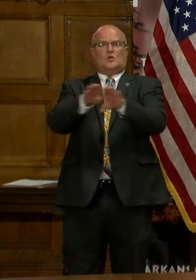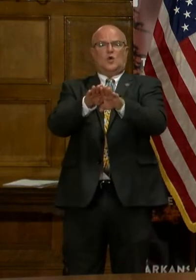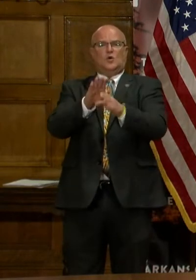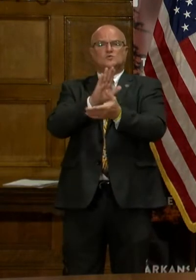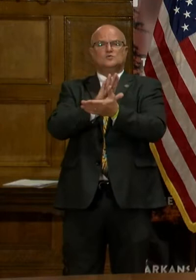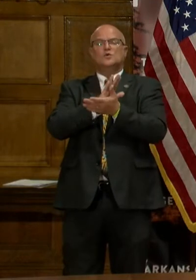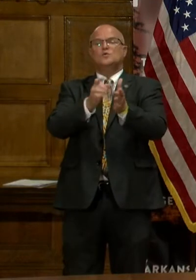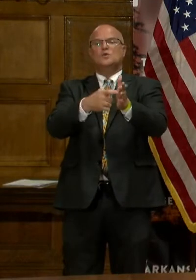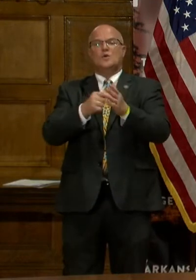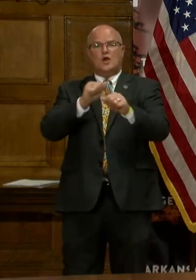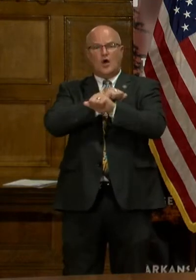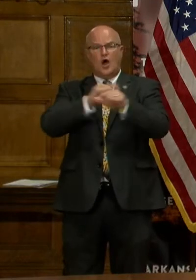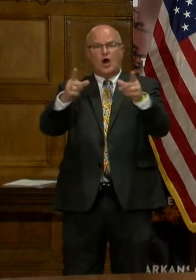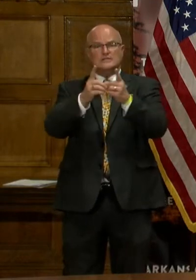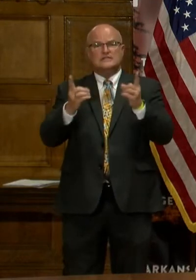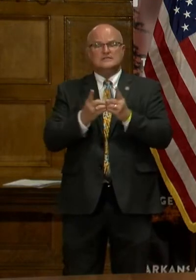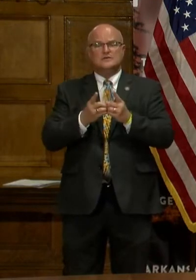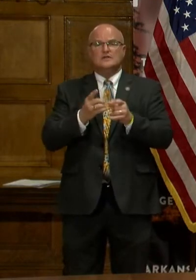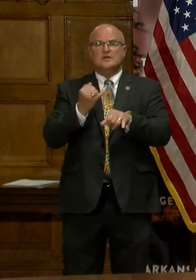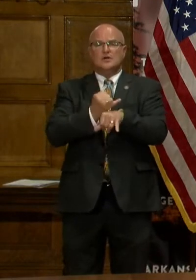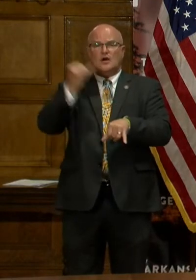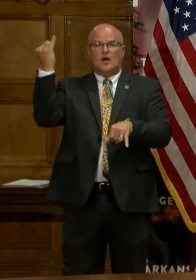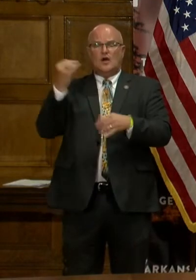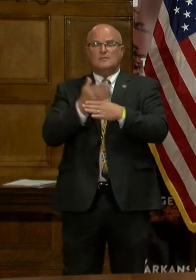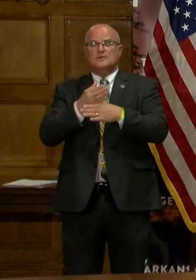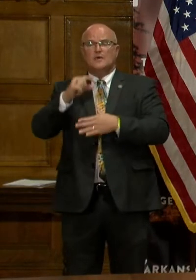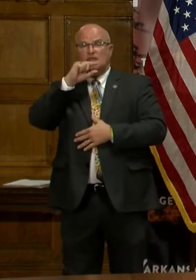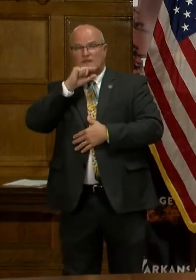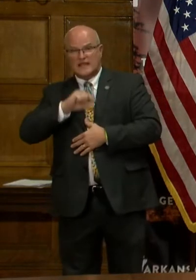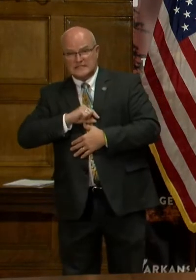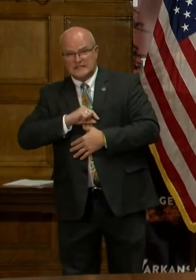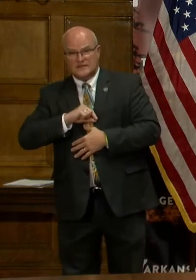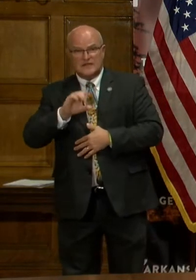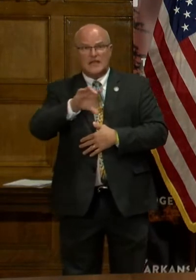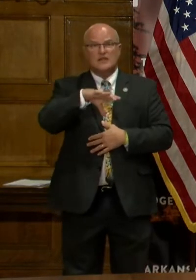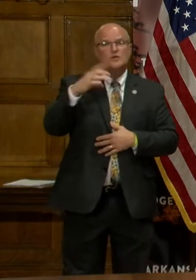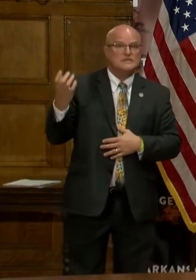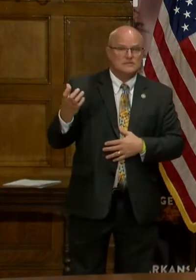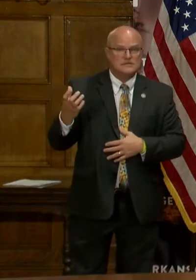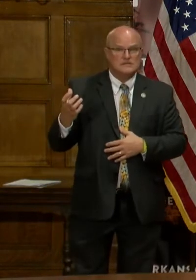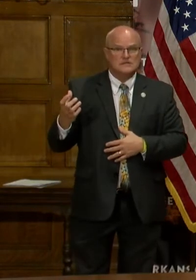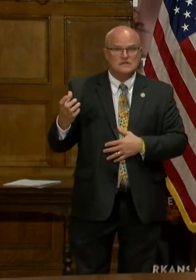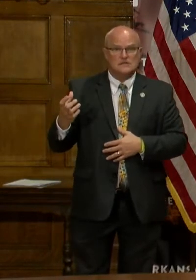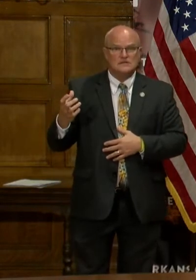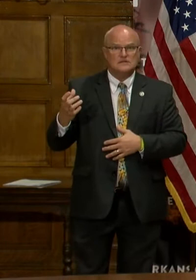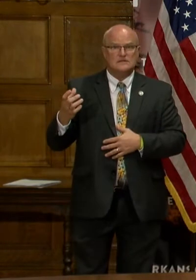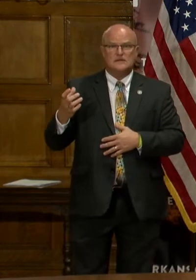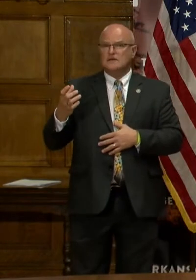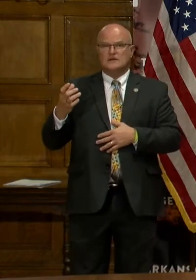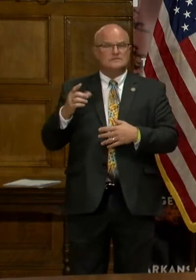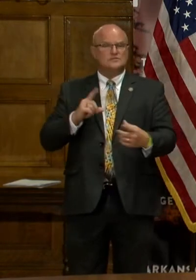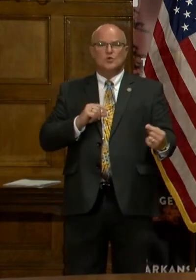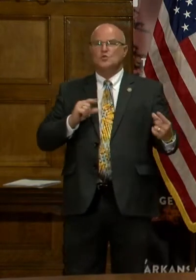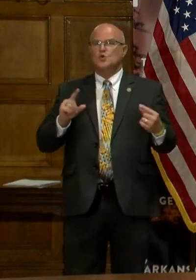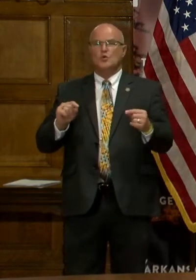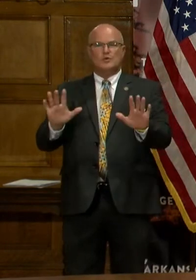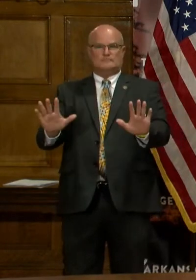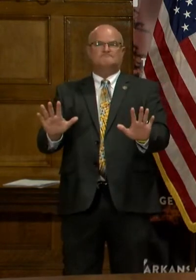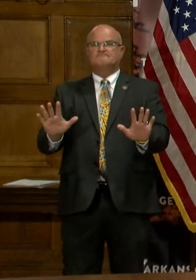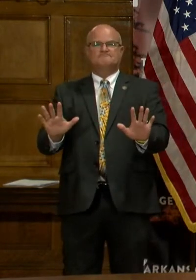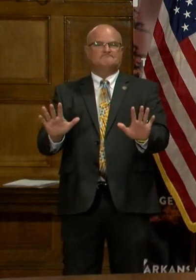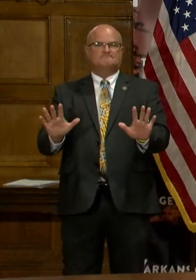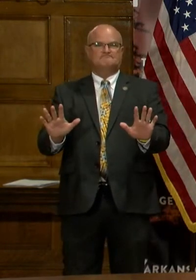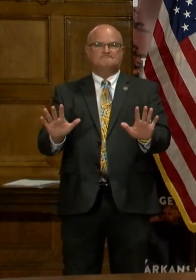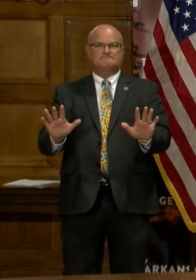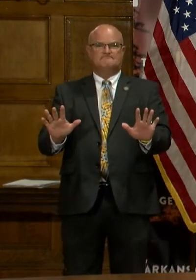and require all districts to go to remote learning between Thanksgiving and Christmas holidays. That is a rumor.